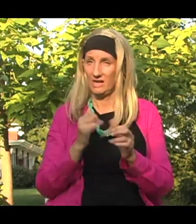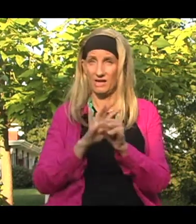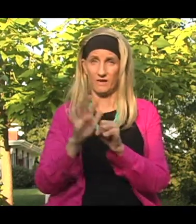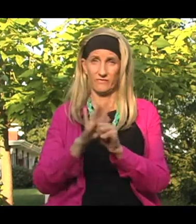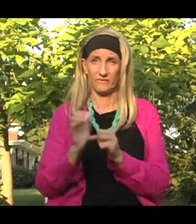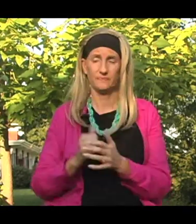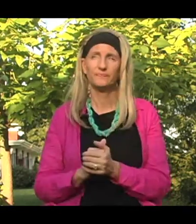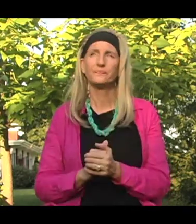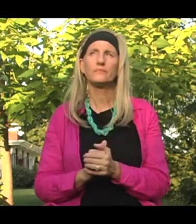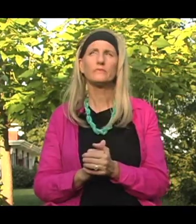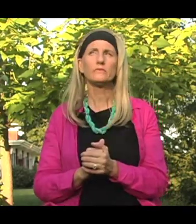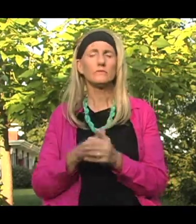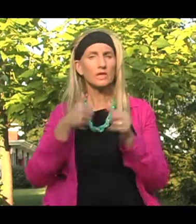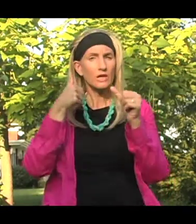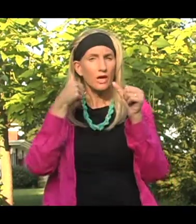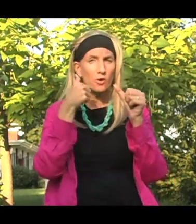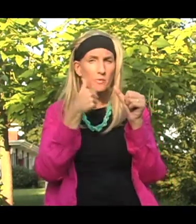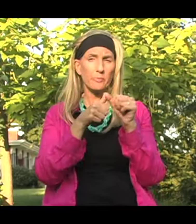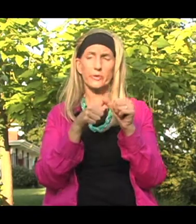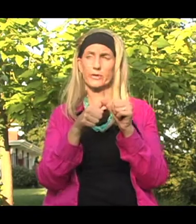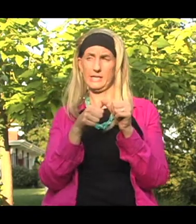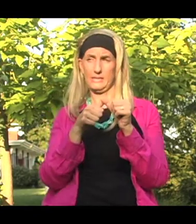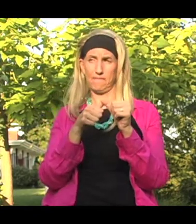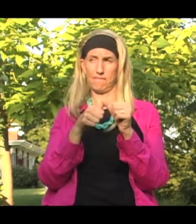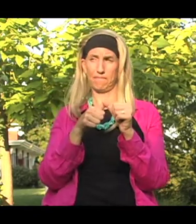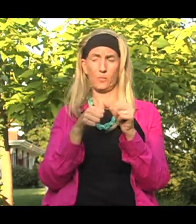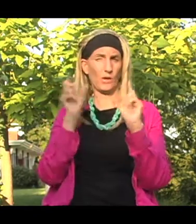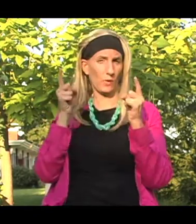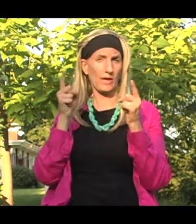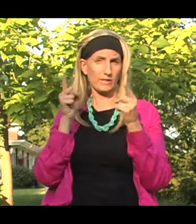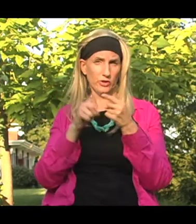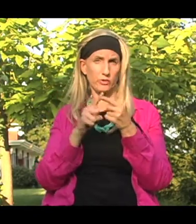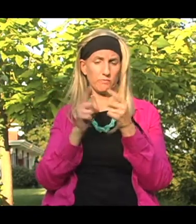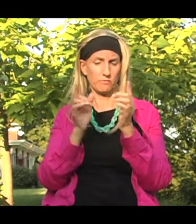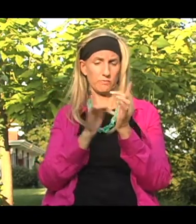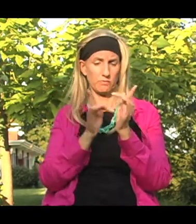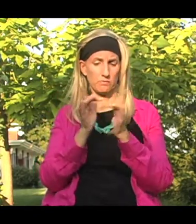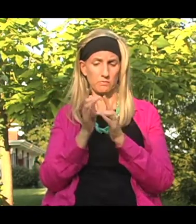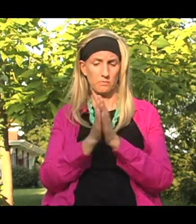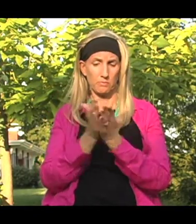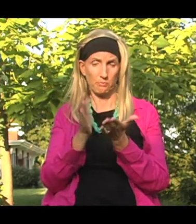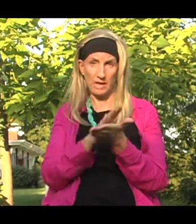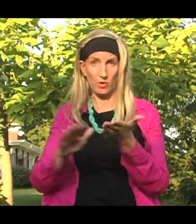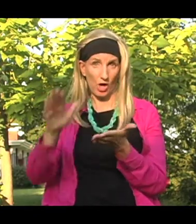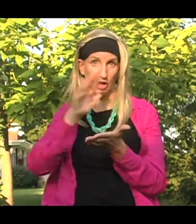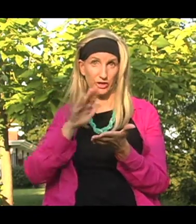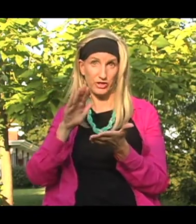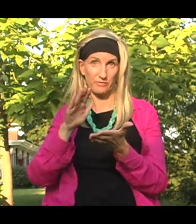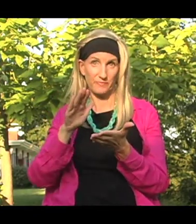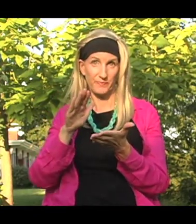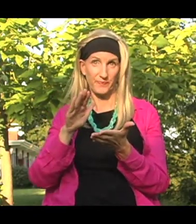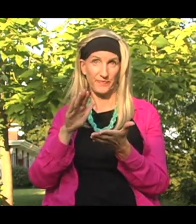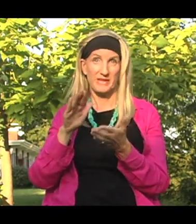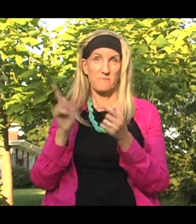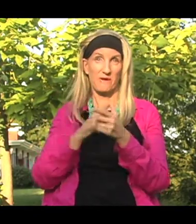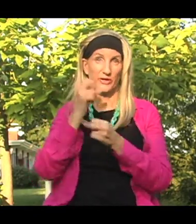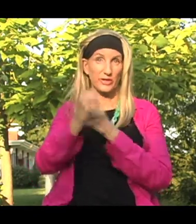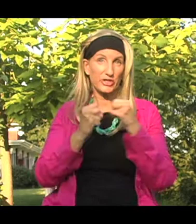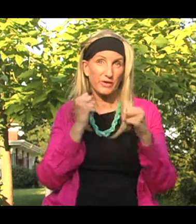enough. I remember when I went to Bible college, my first year was